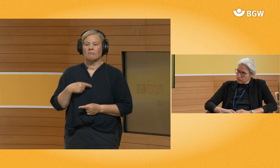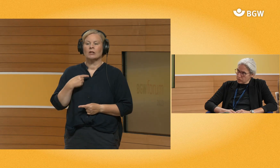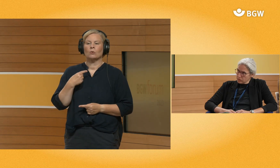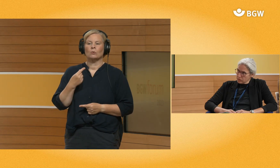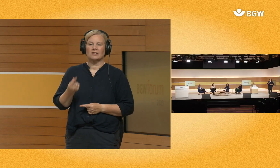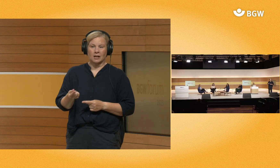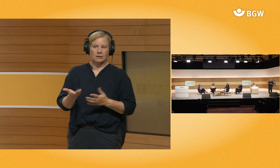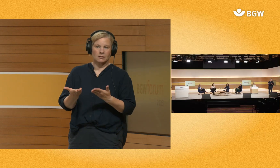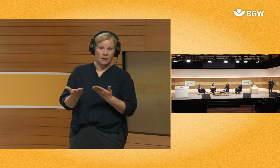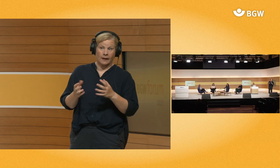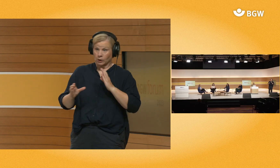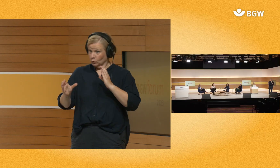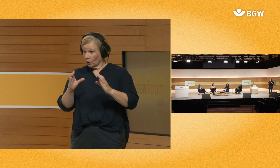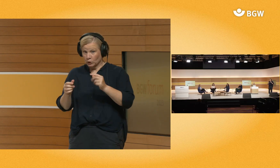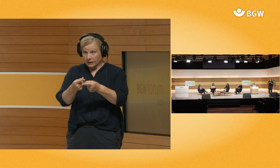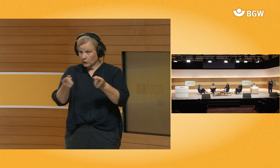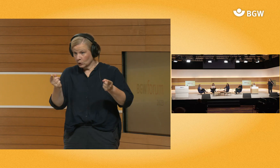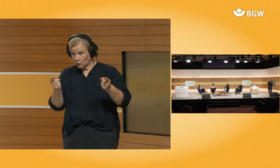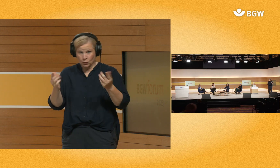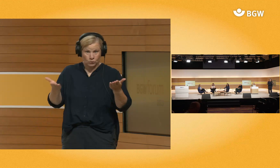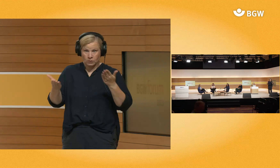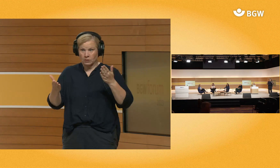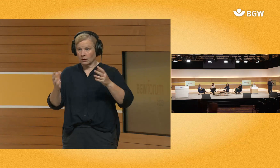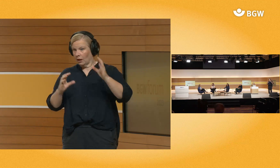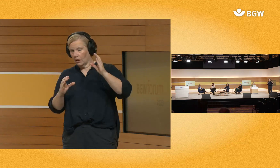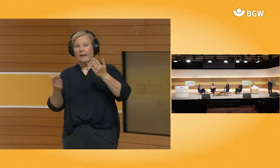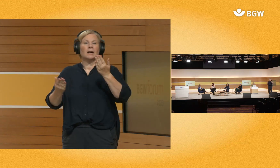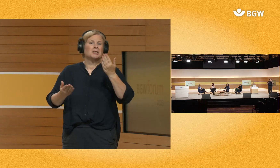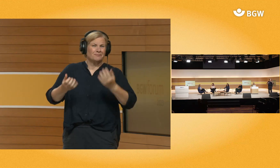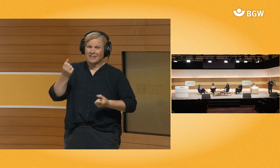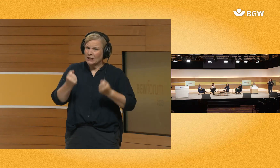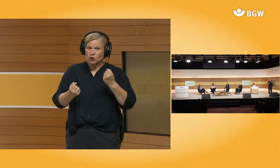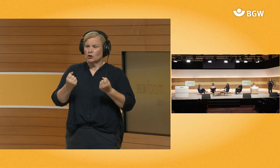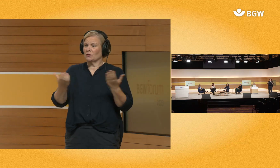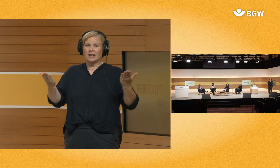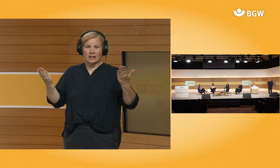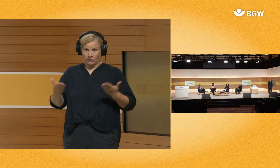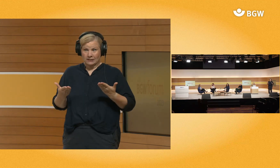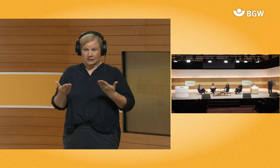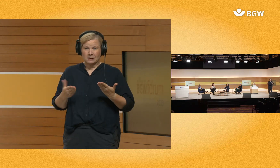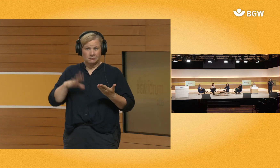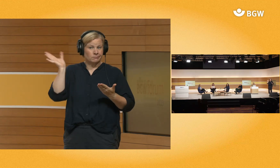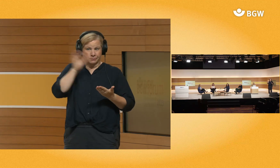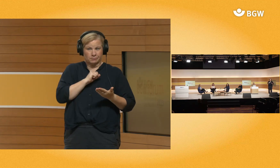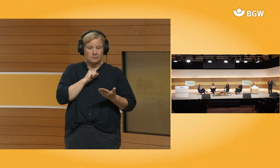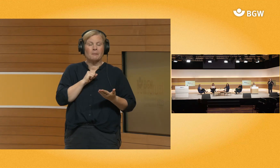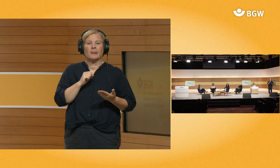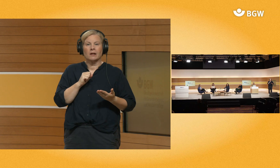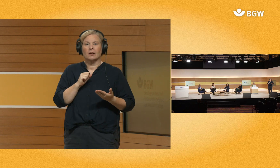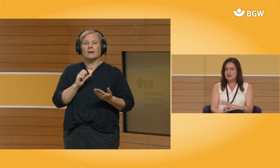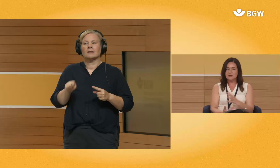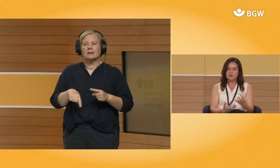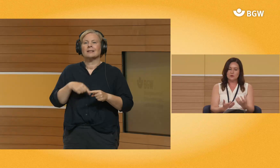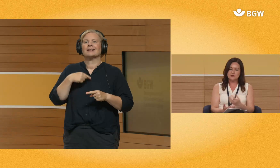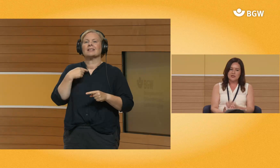bottom up. So I focused on actually, and I also know that it was difficult in a clinical environment